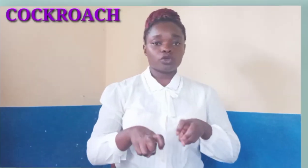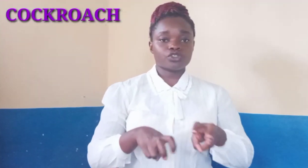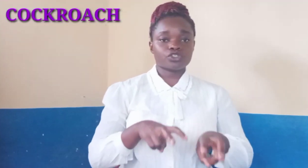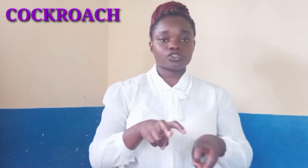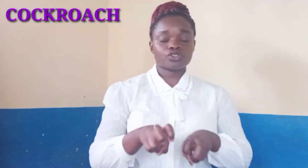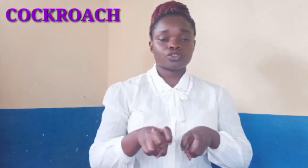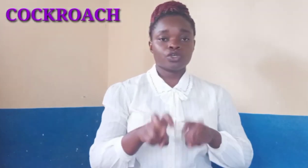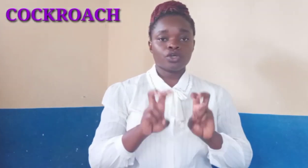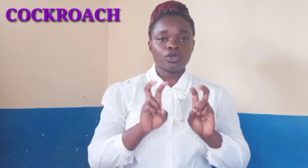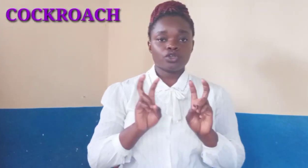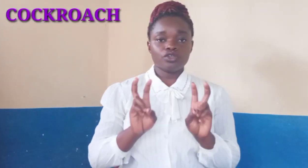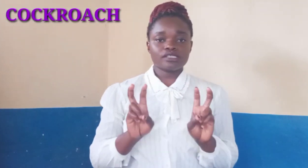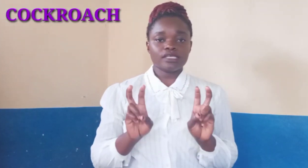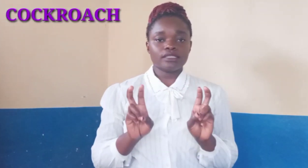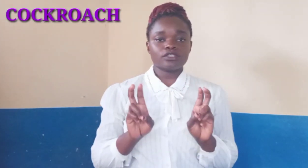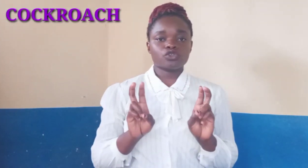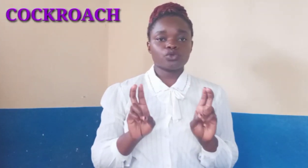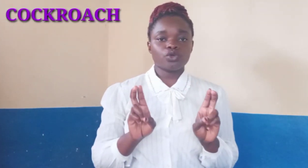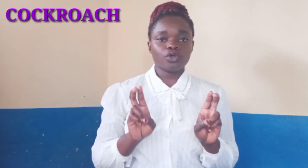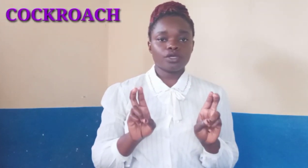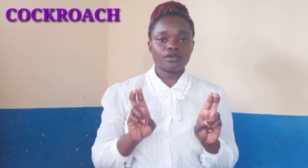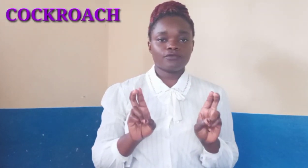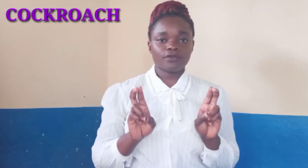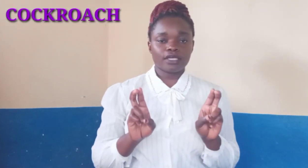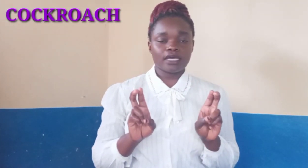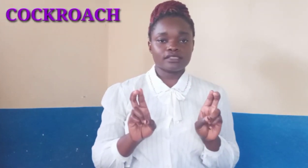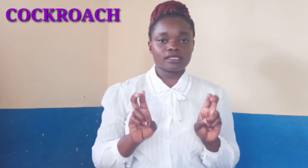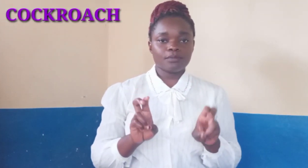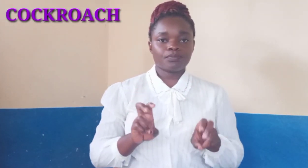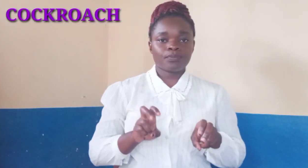Cockroach, using the two fingers